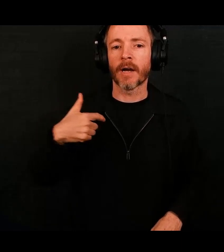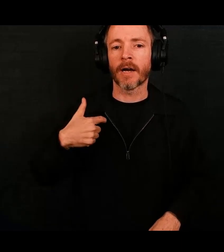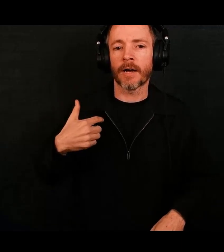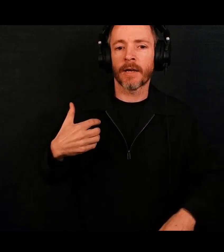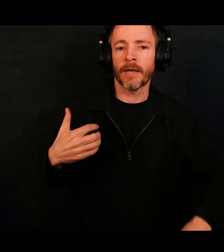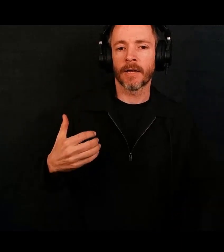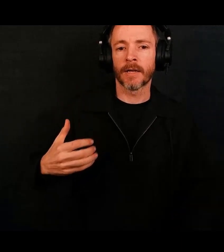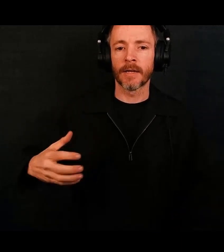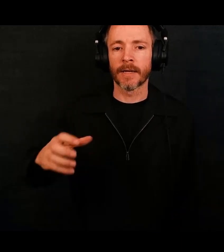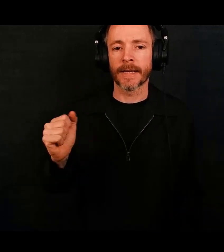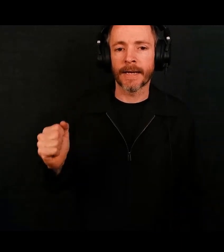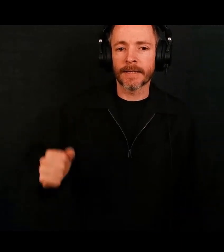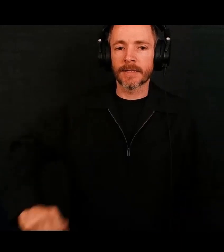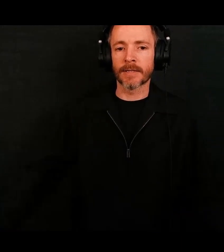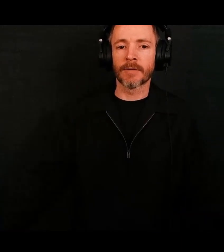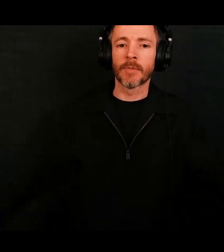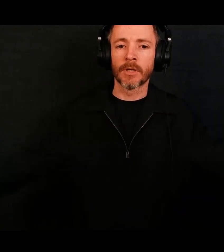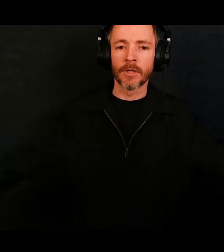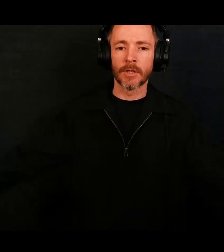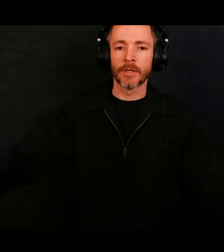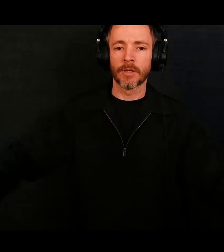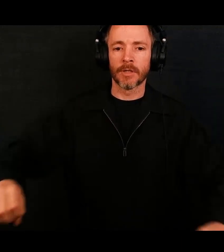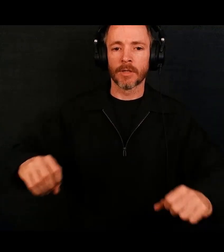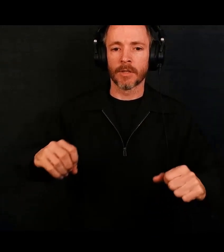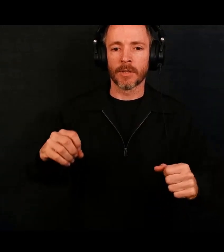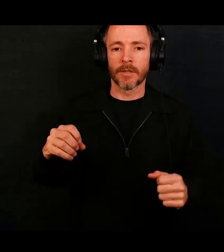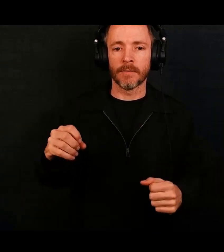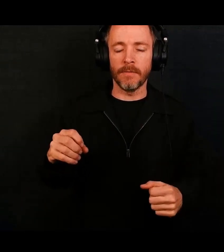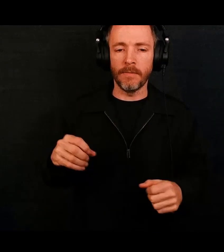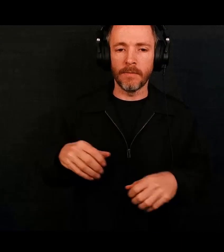Okay, I got some